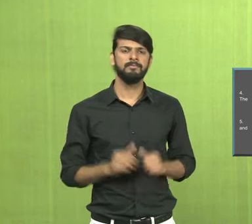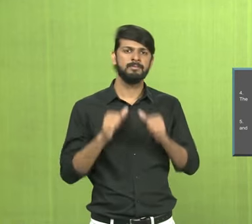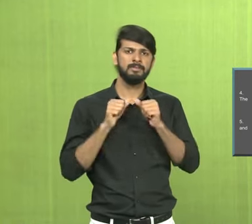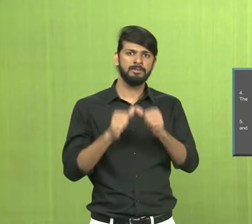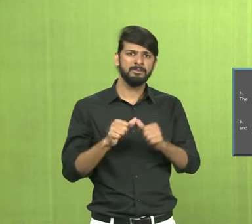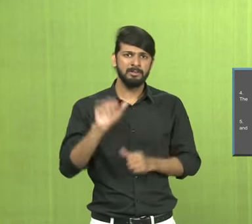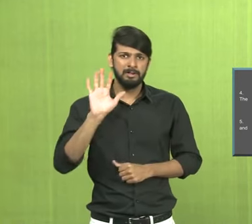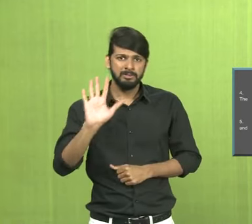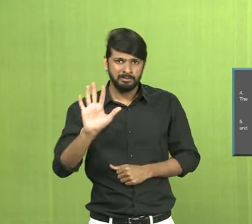Answer number 5,